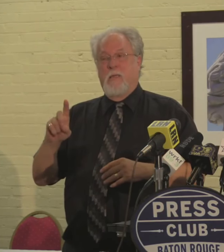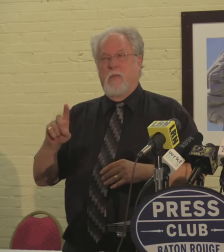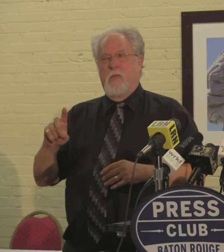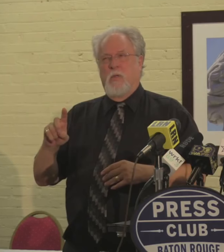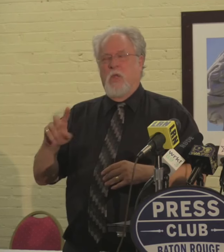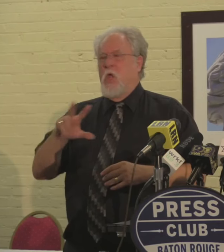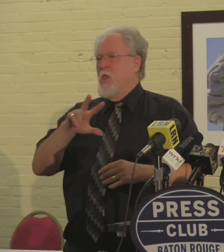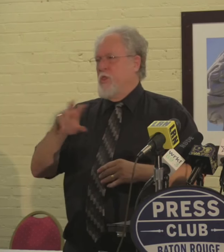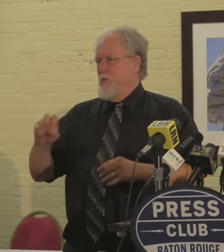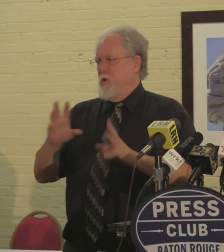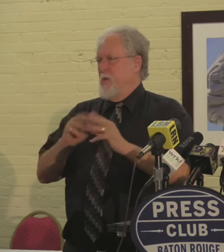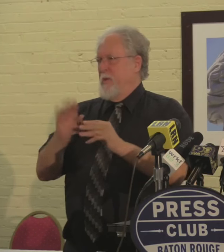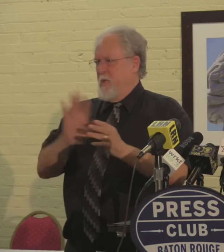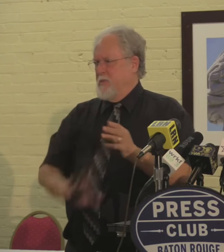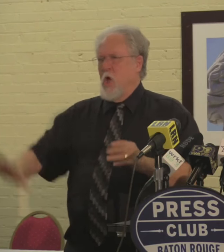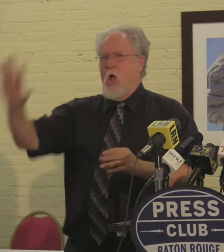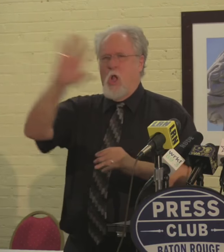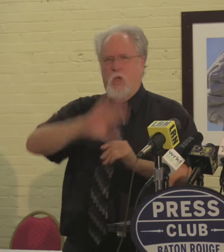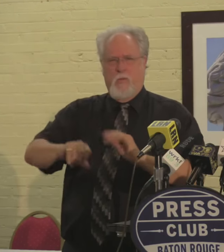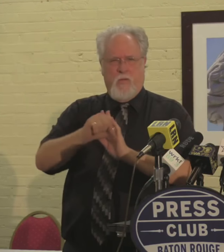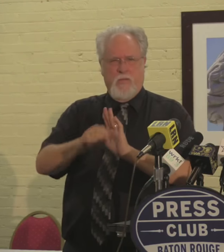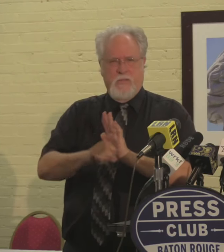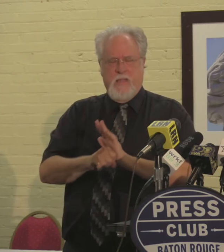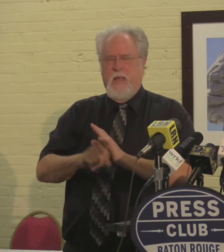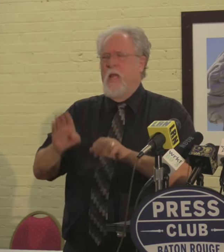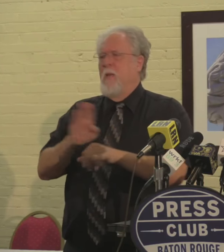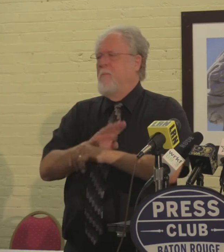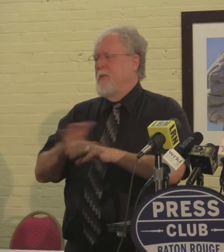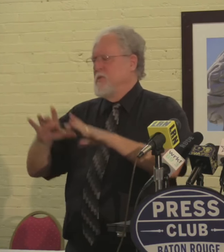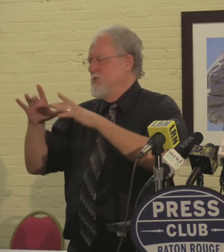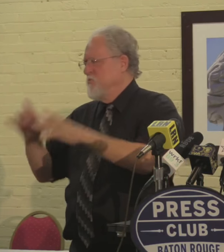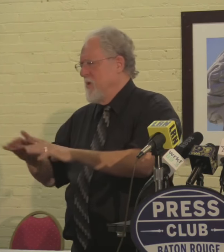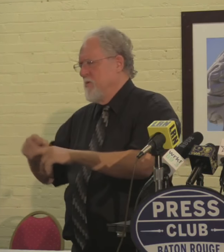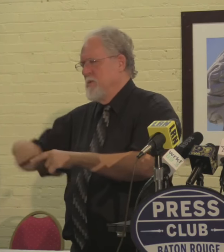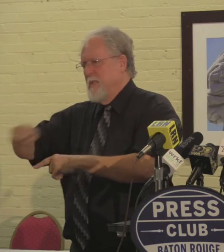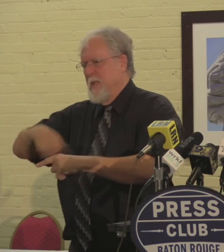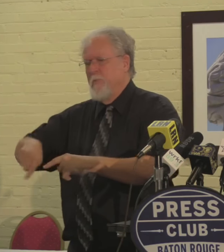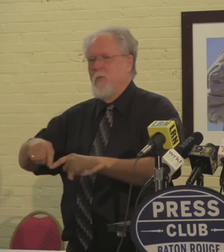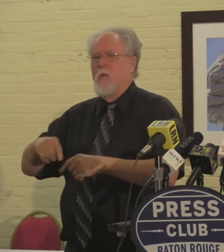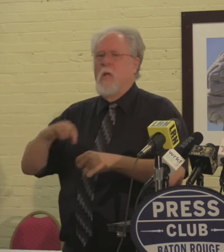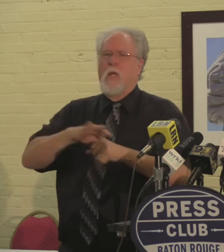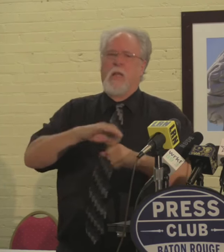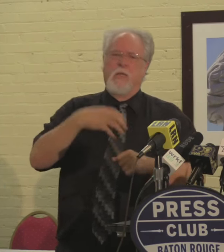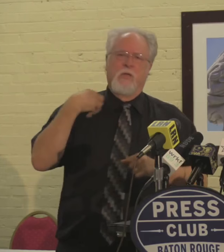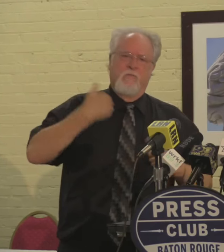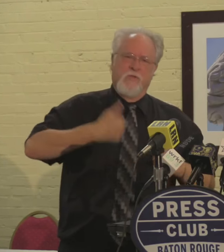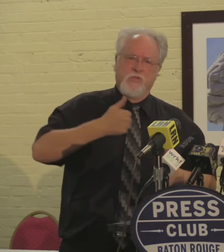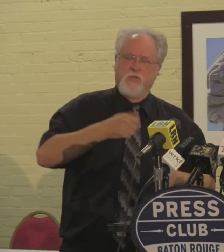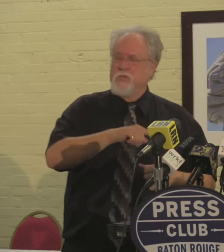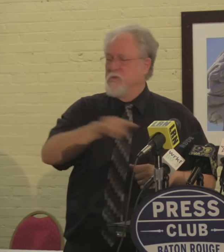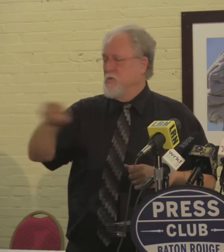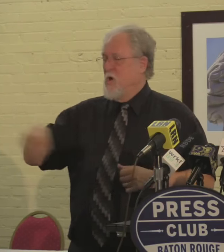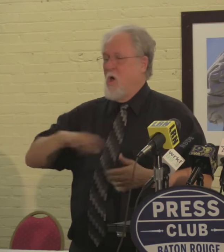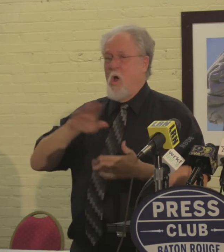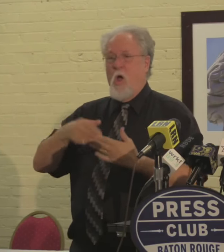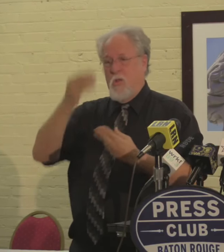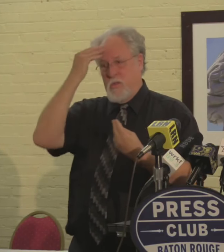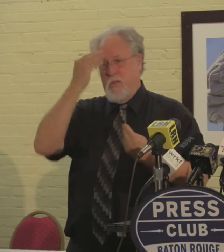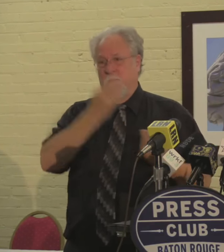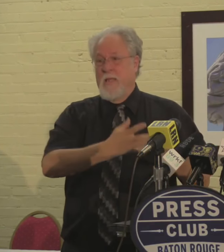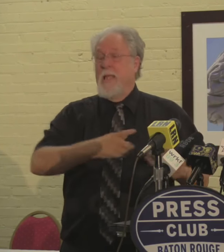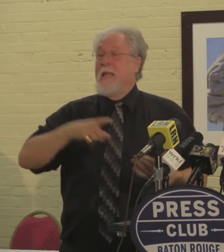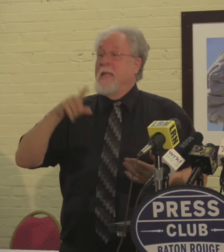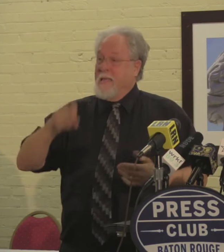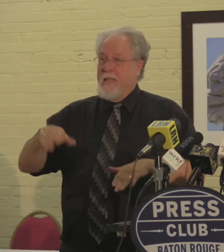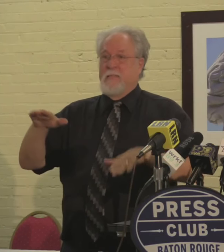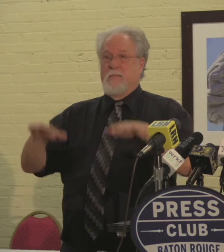30 meetings around the state, business roundtable meetings, meetings with local elected officials, all of whom tell me that we need stability